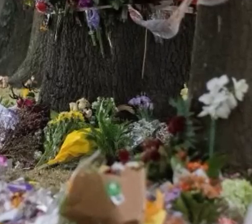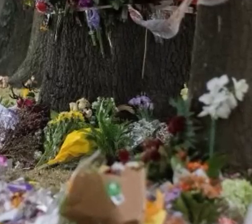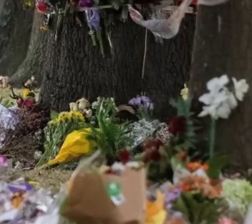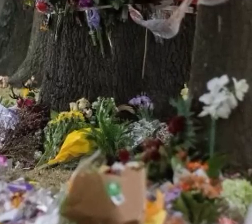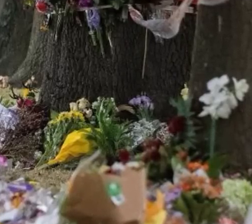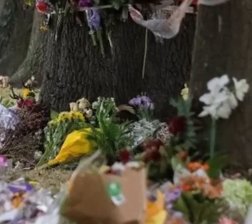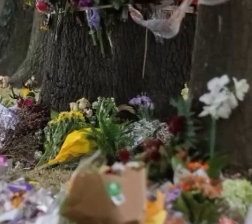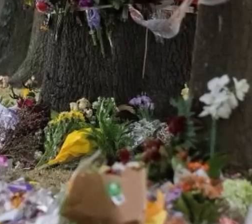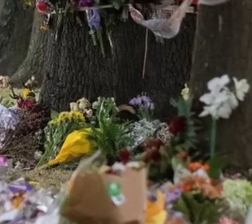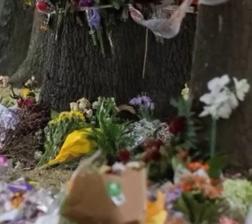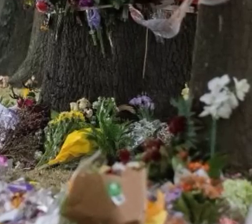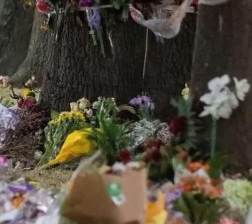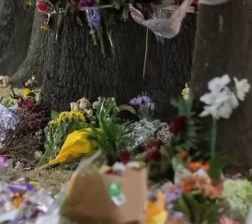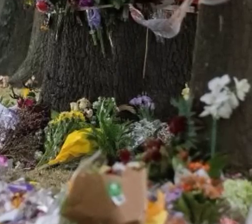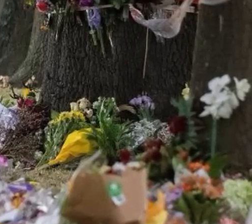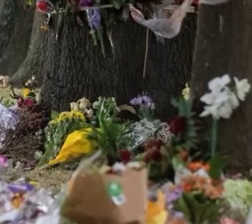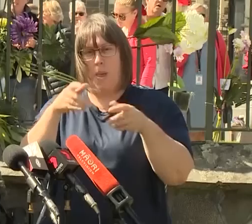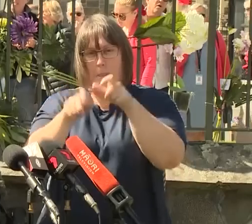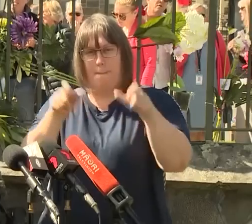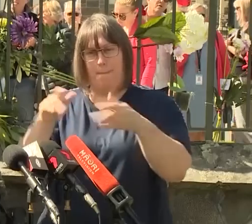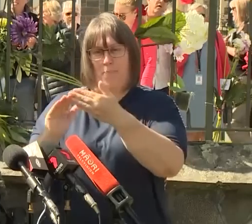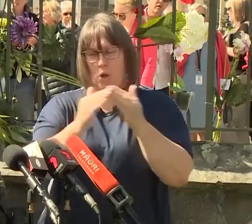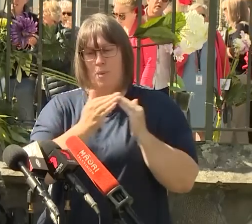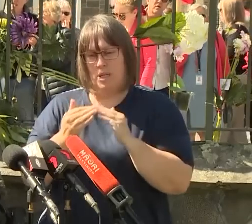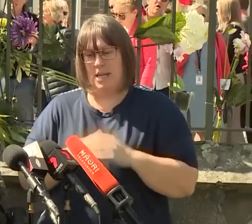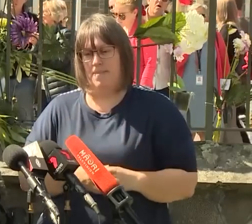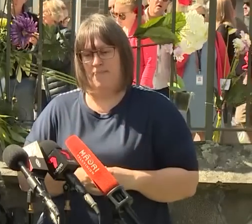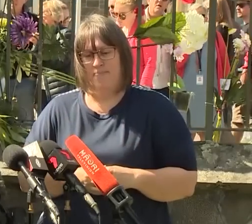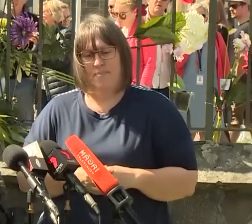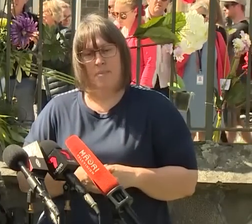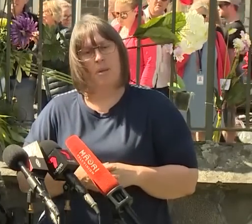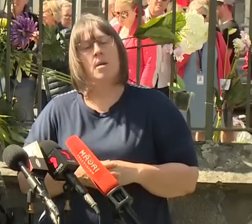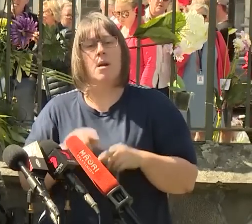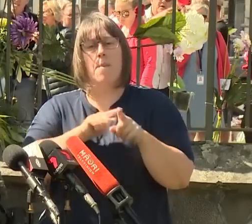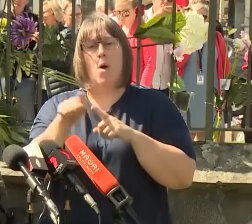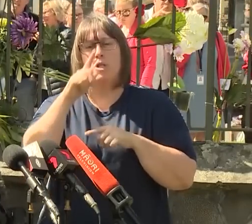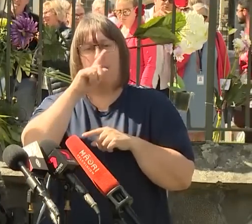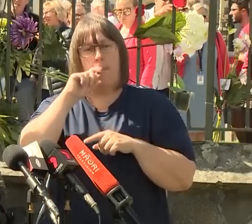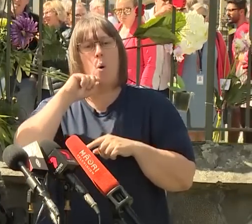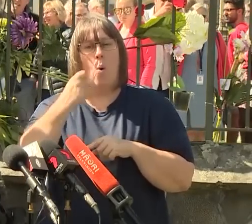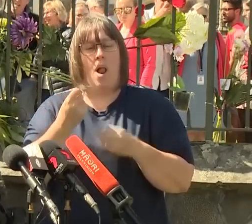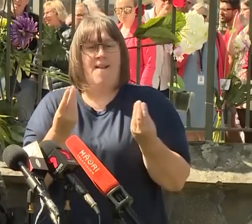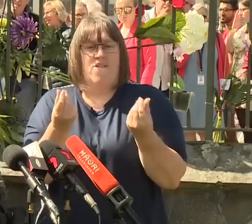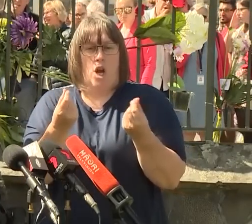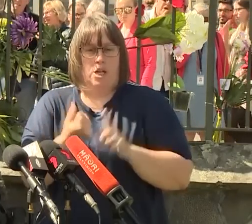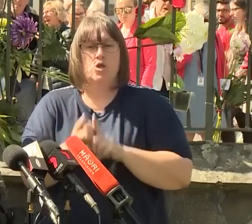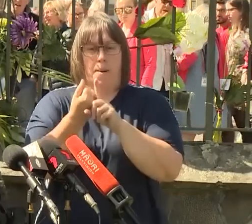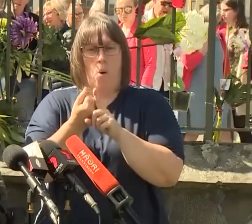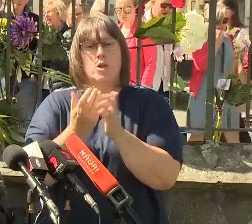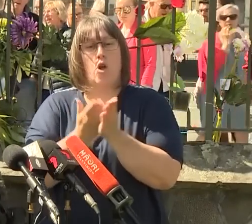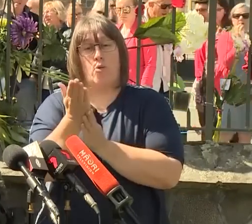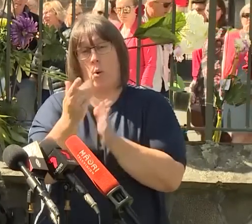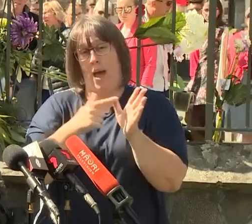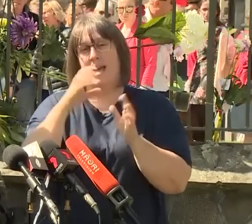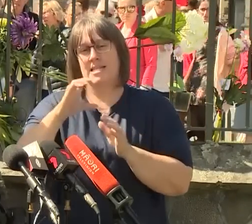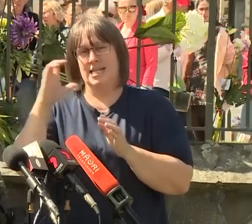and language support is being offered throughout New Zealand. Generally, people will receive compensation and financial support through